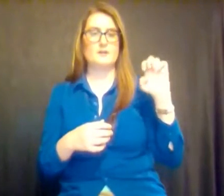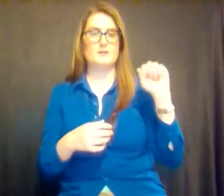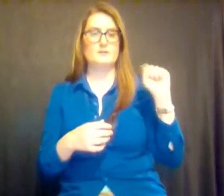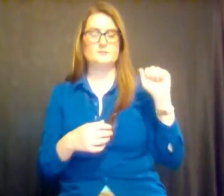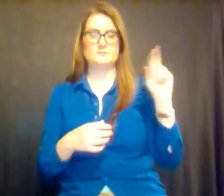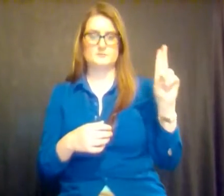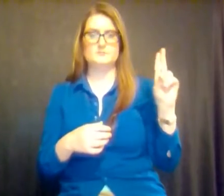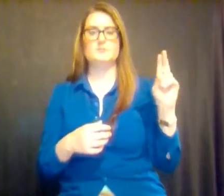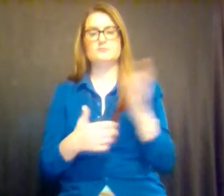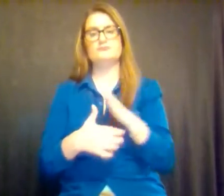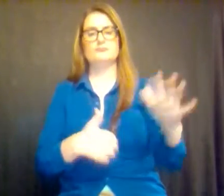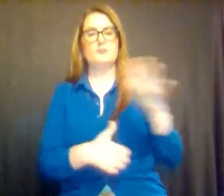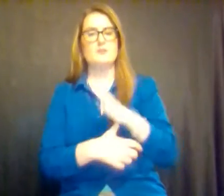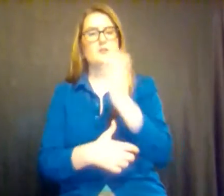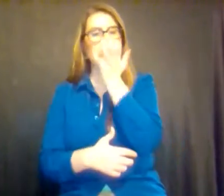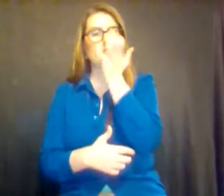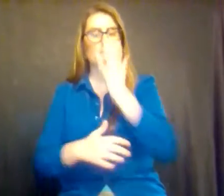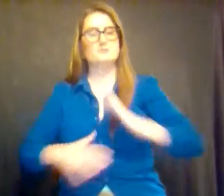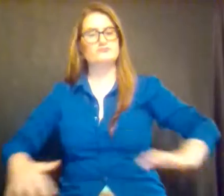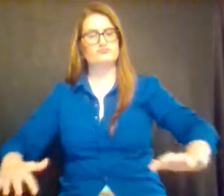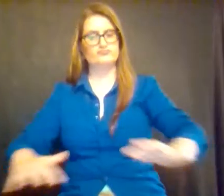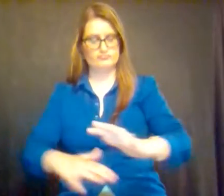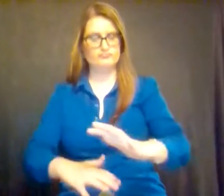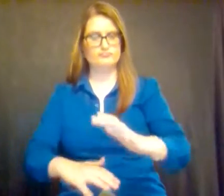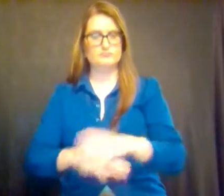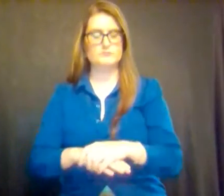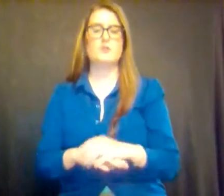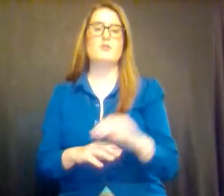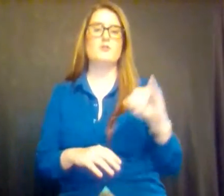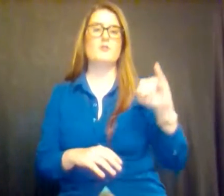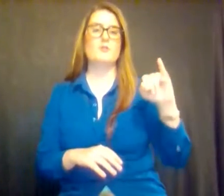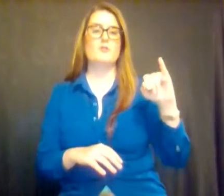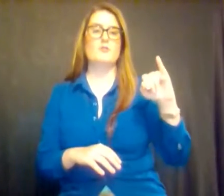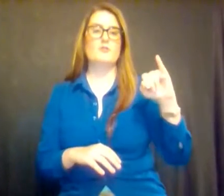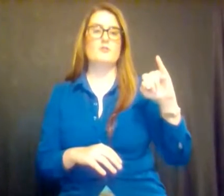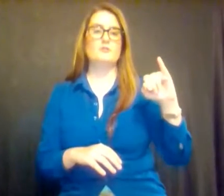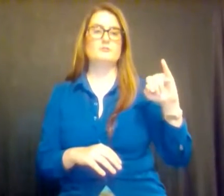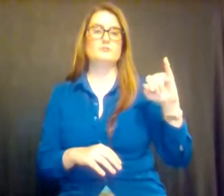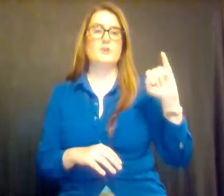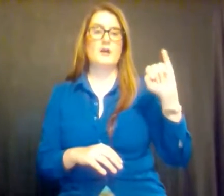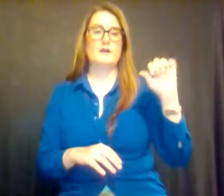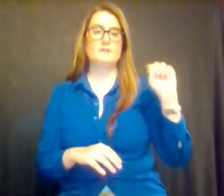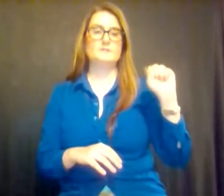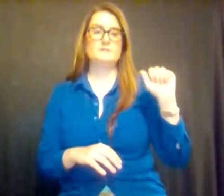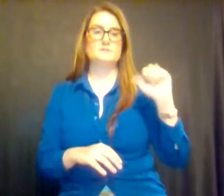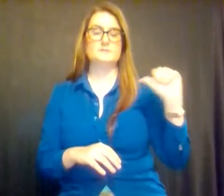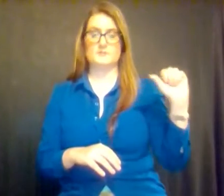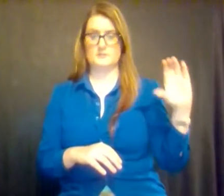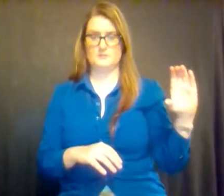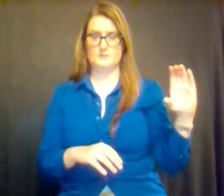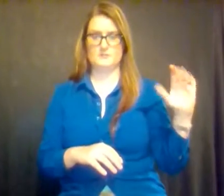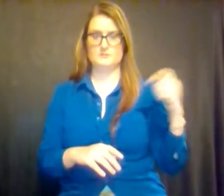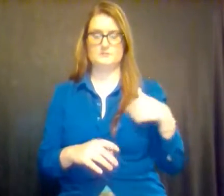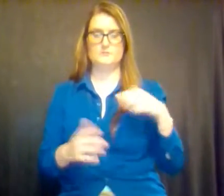live. So he called his son Esau to him. My son, go hunting and bring me fresh meat, and then I will give you